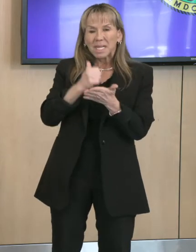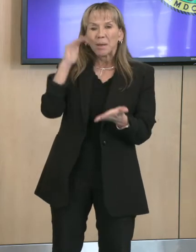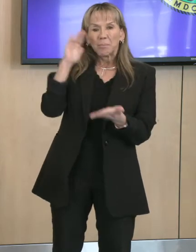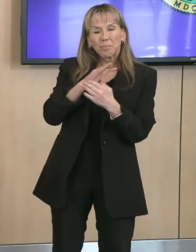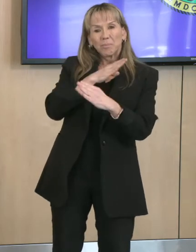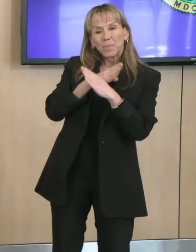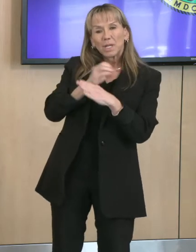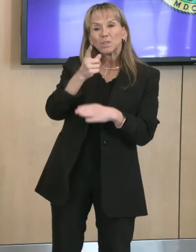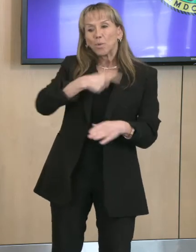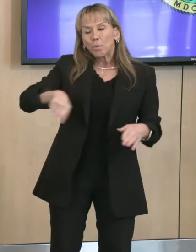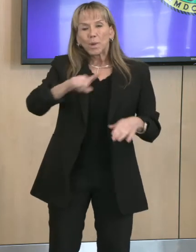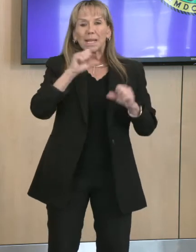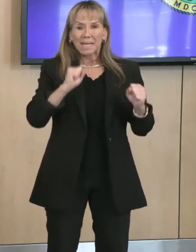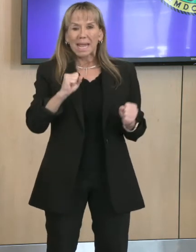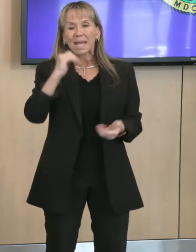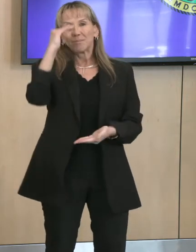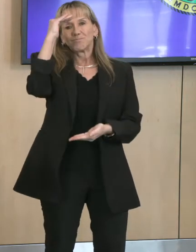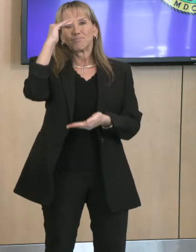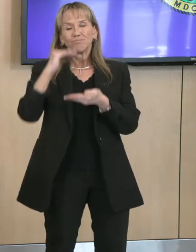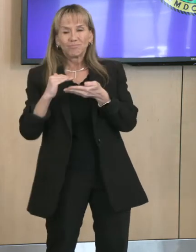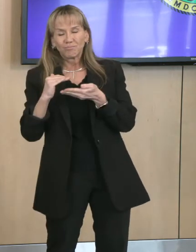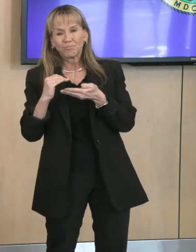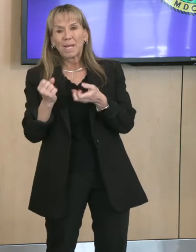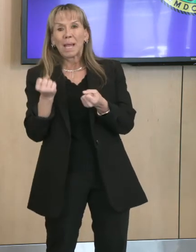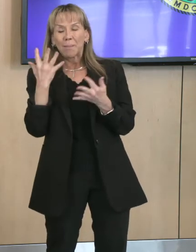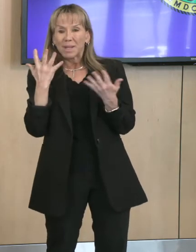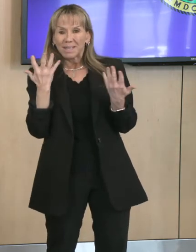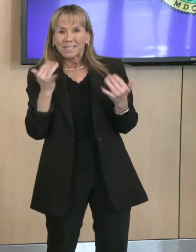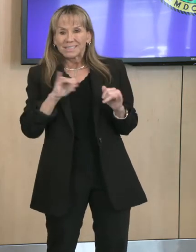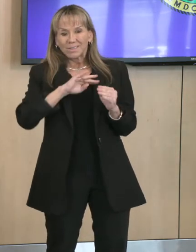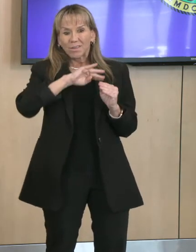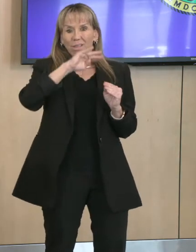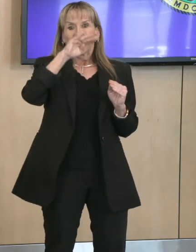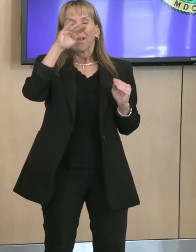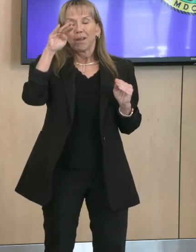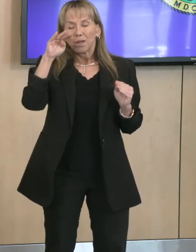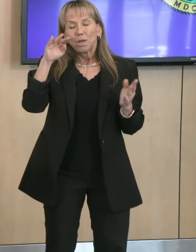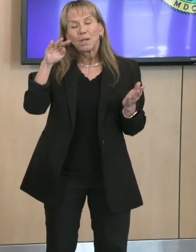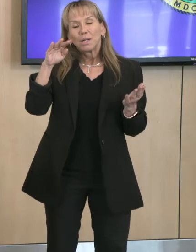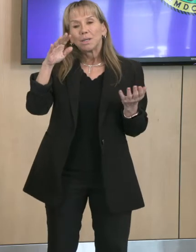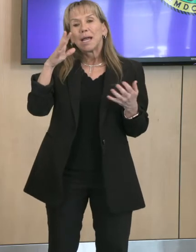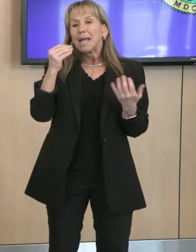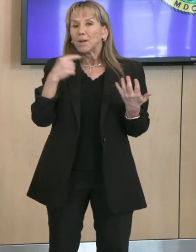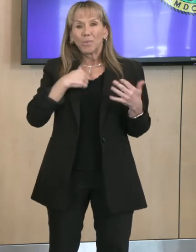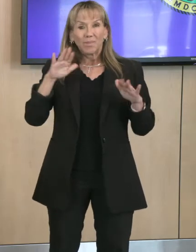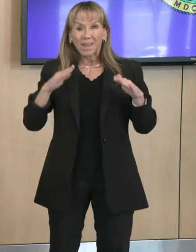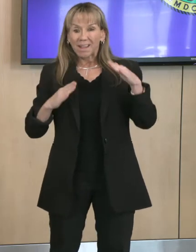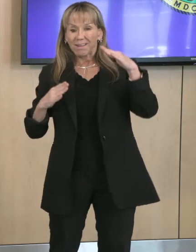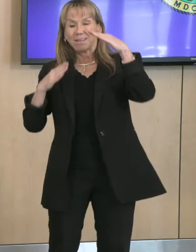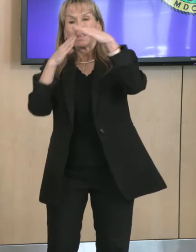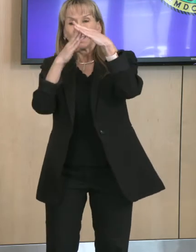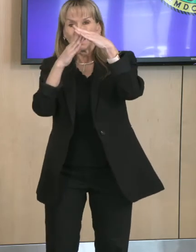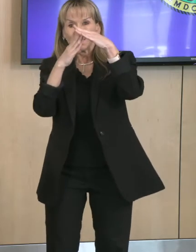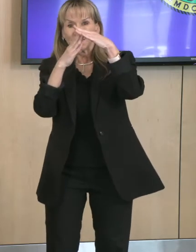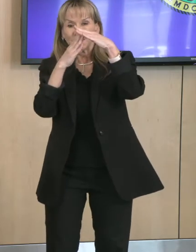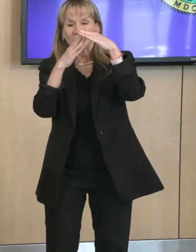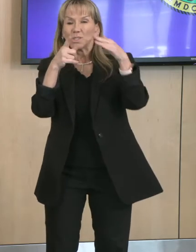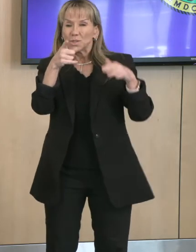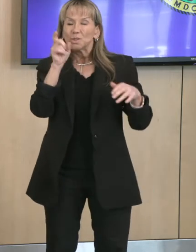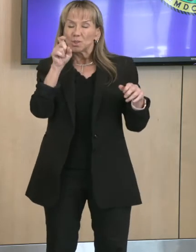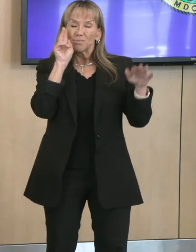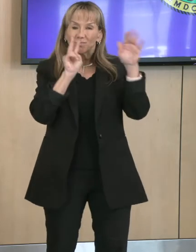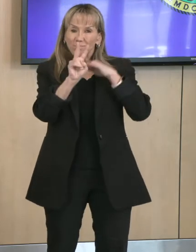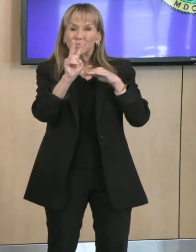flatten the curve. We have not yet reached the peak of our curve, and we should all expect to see our